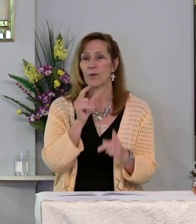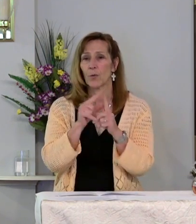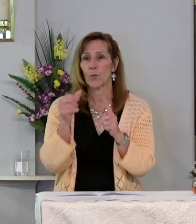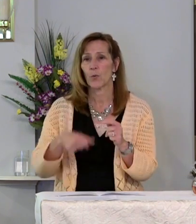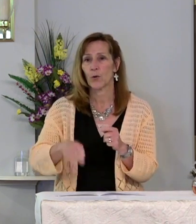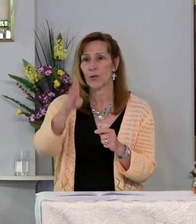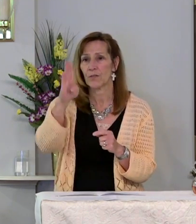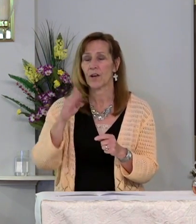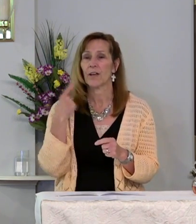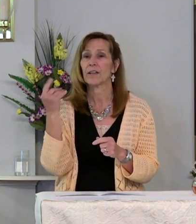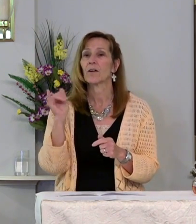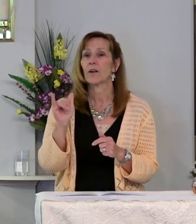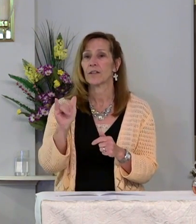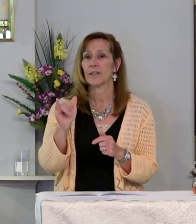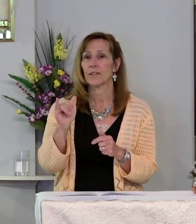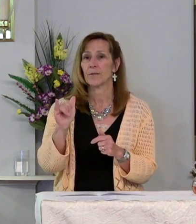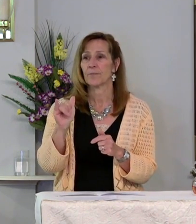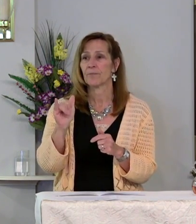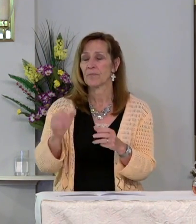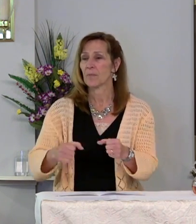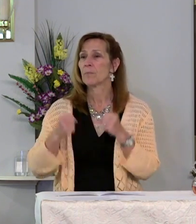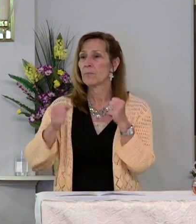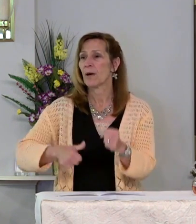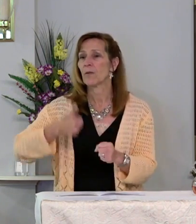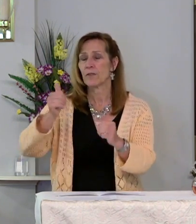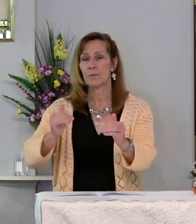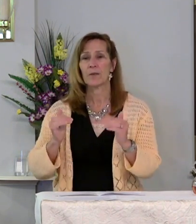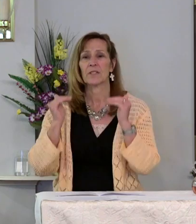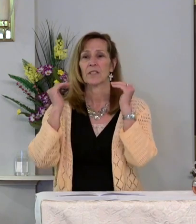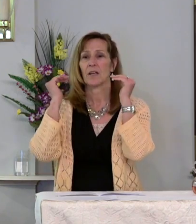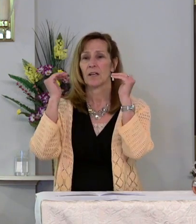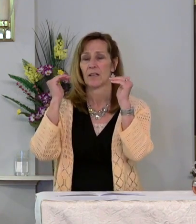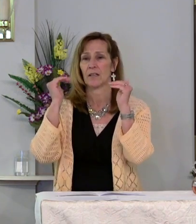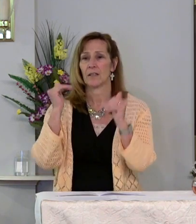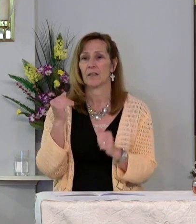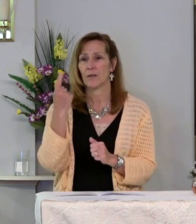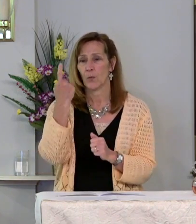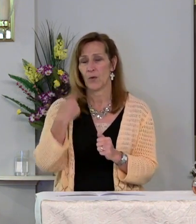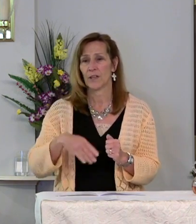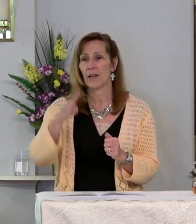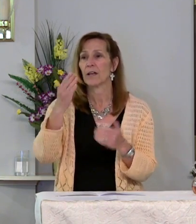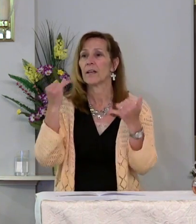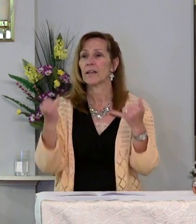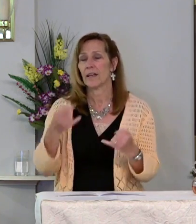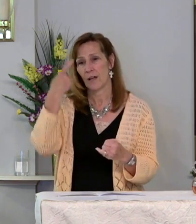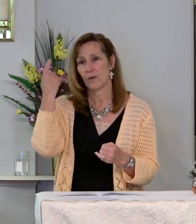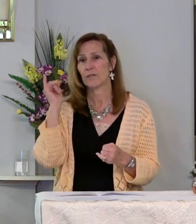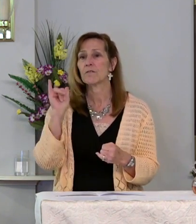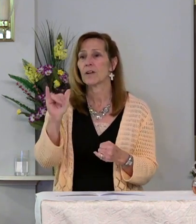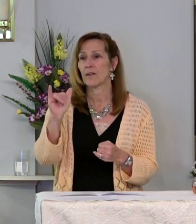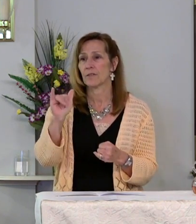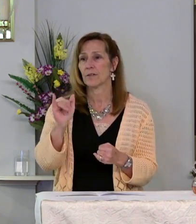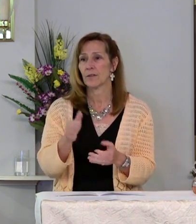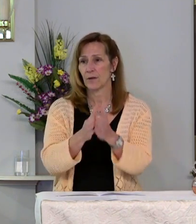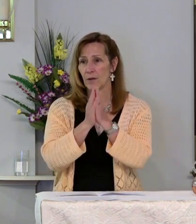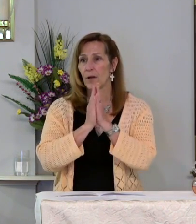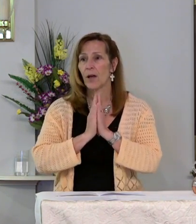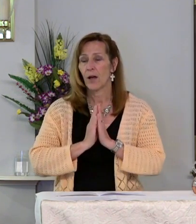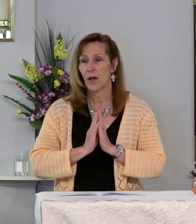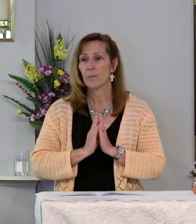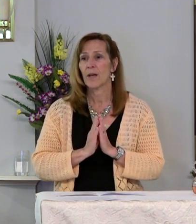word of God incarnate, power of the Most High, one God now and forever.